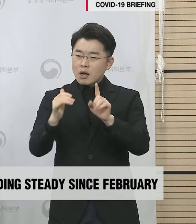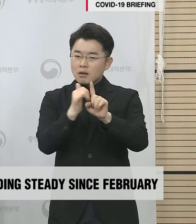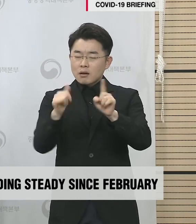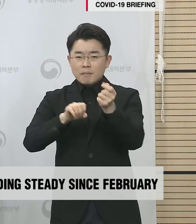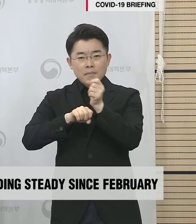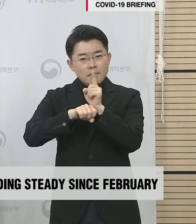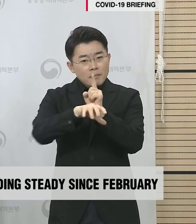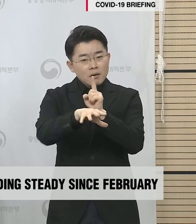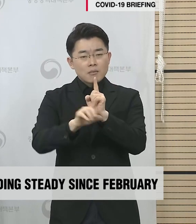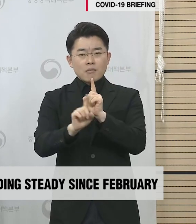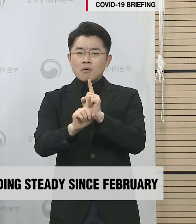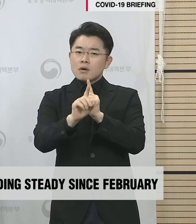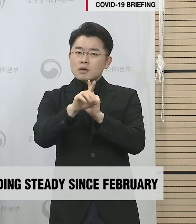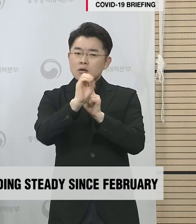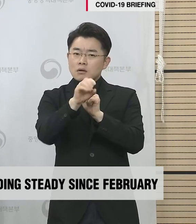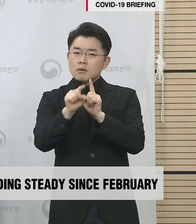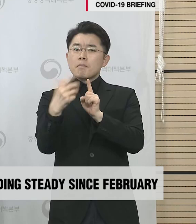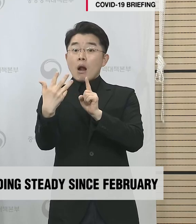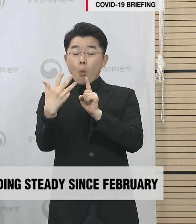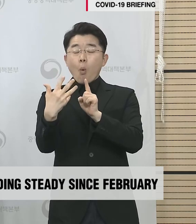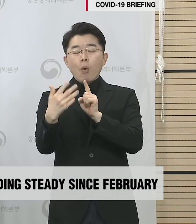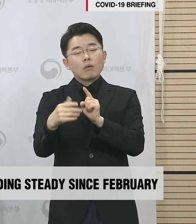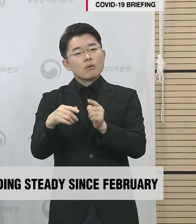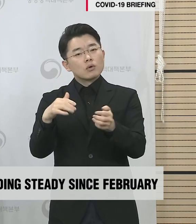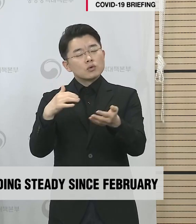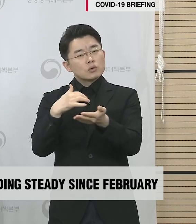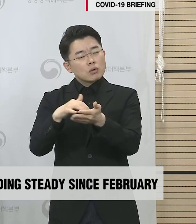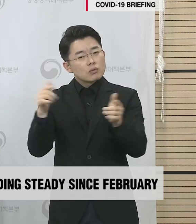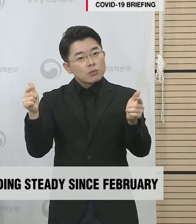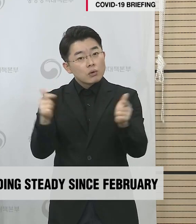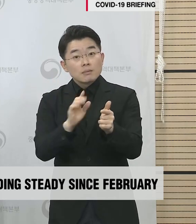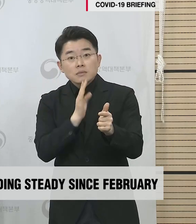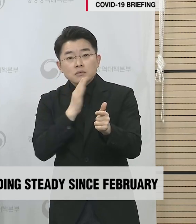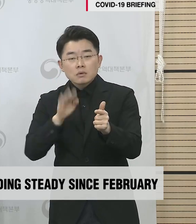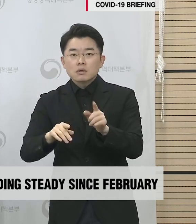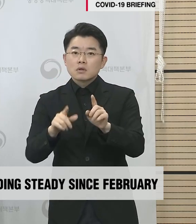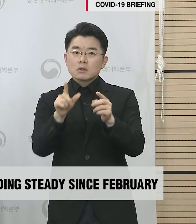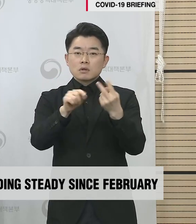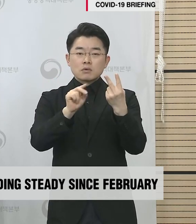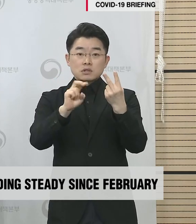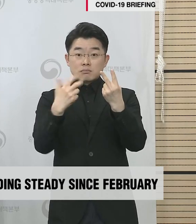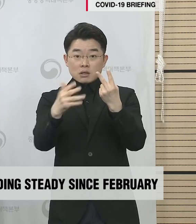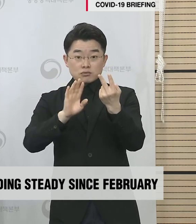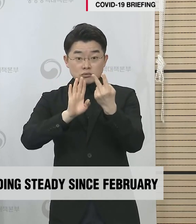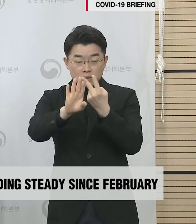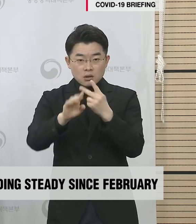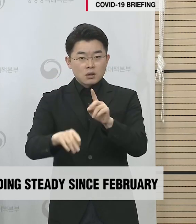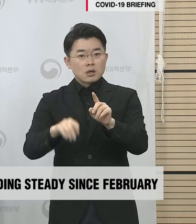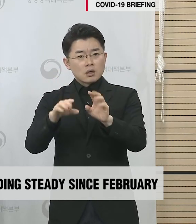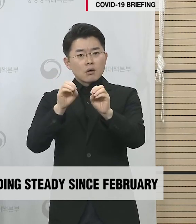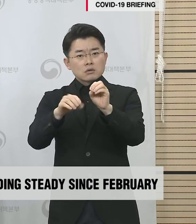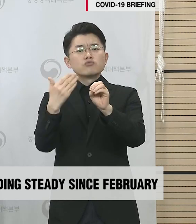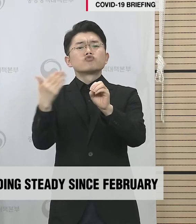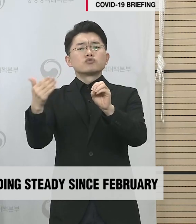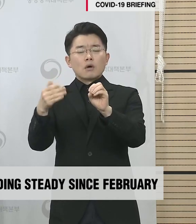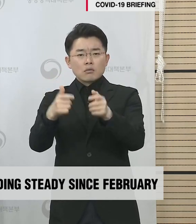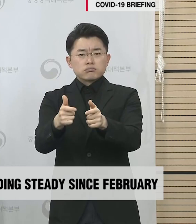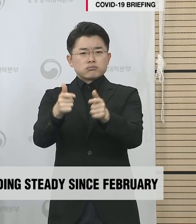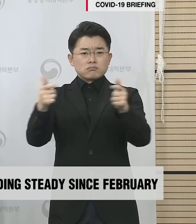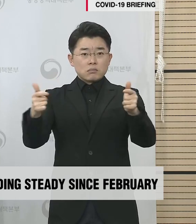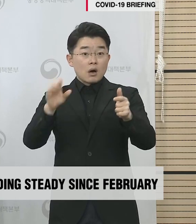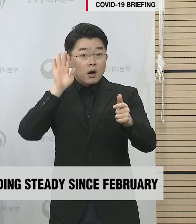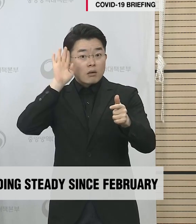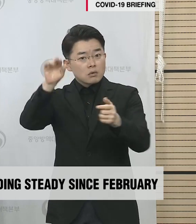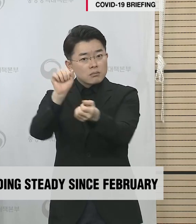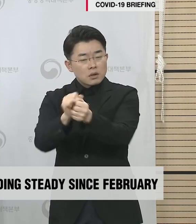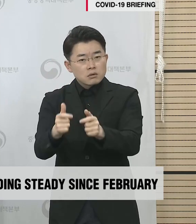stringent lockdown measures after the vaccinations, and it carried and its reproduction rate was about